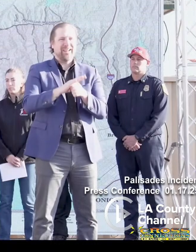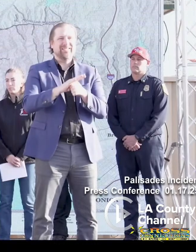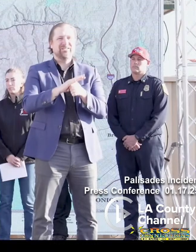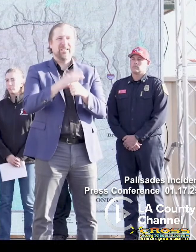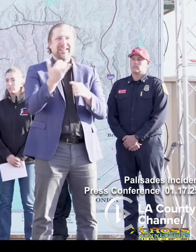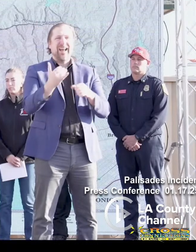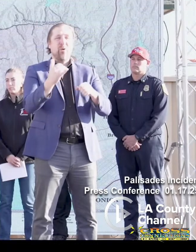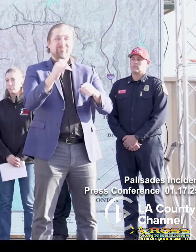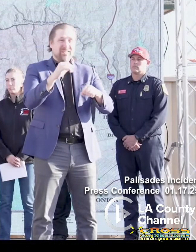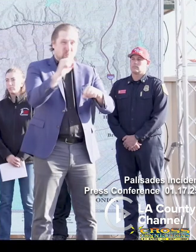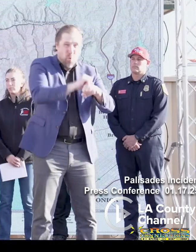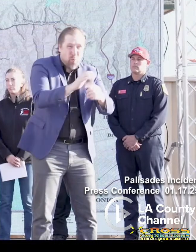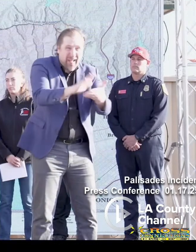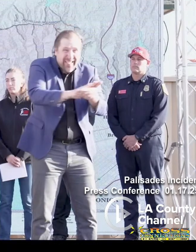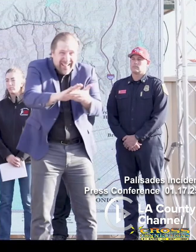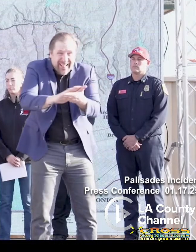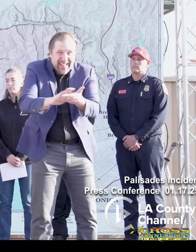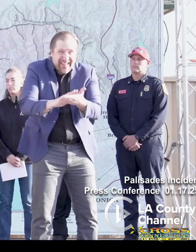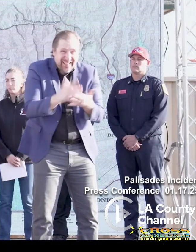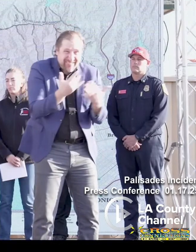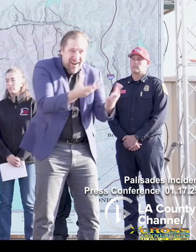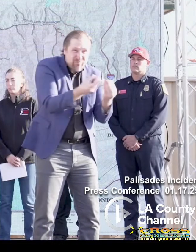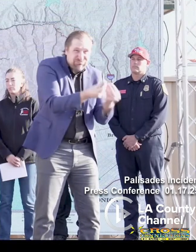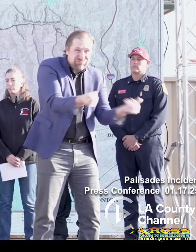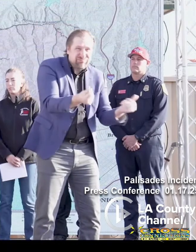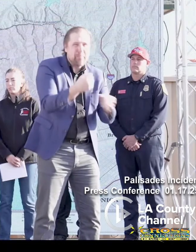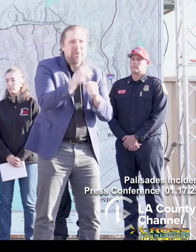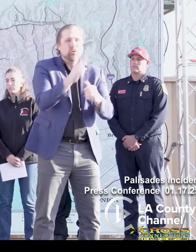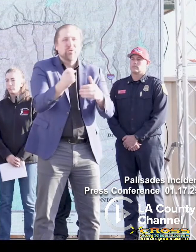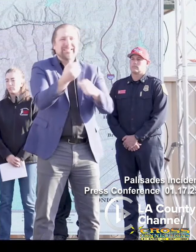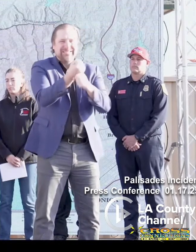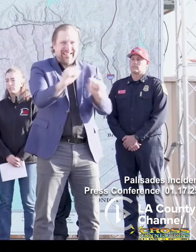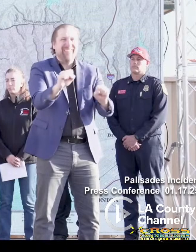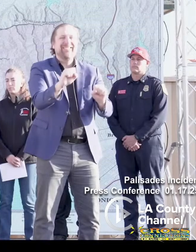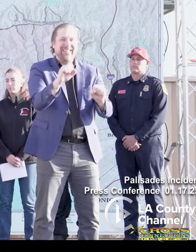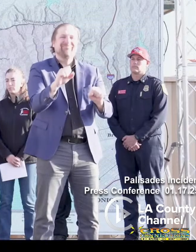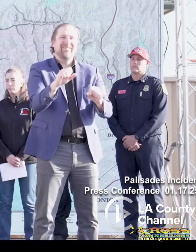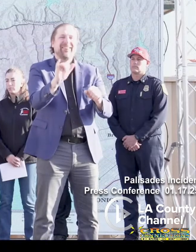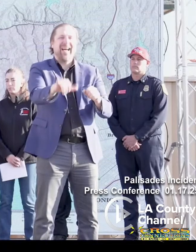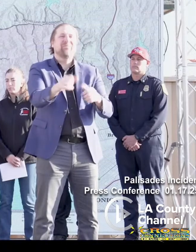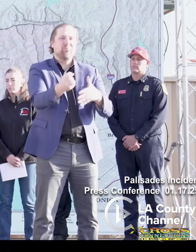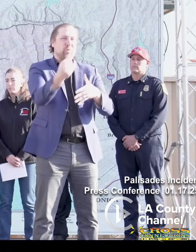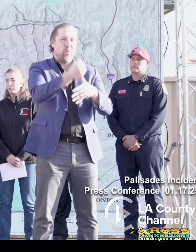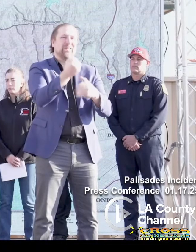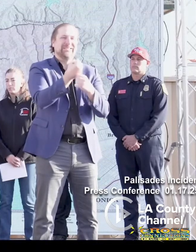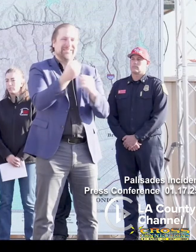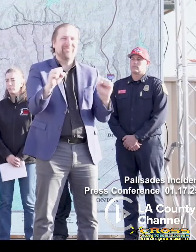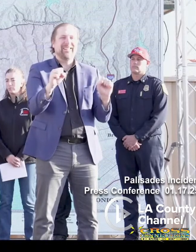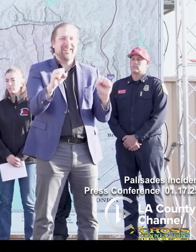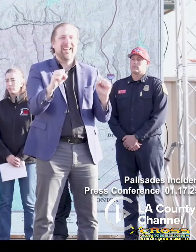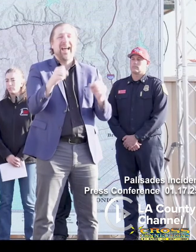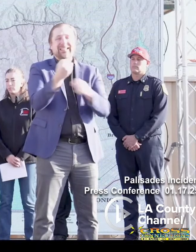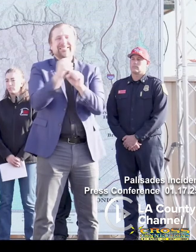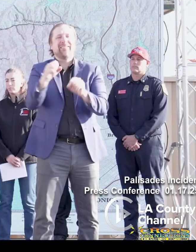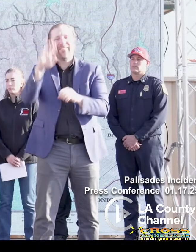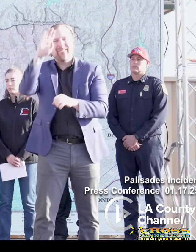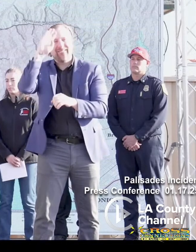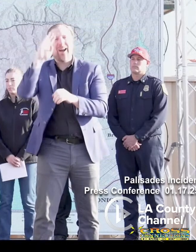actively worked to ensure the safety of our residents and of our fire